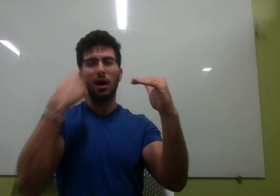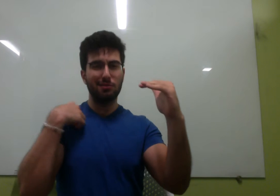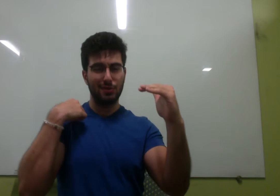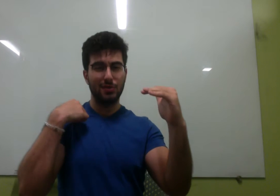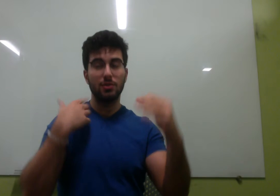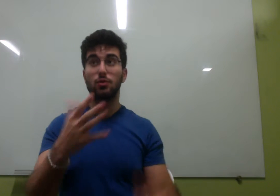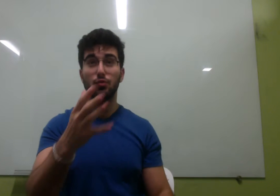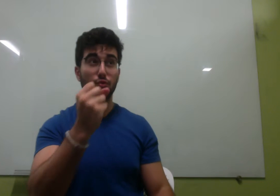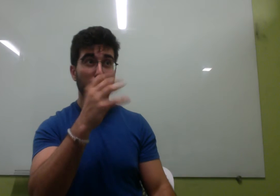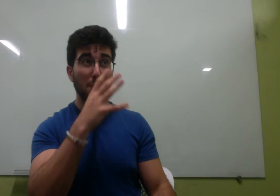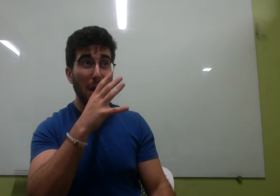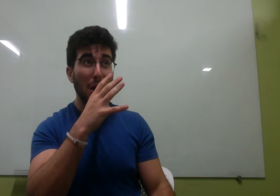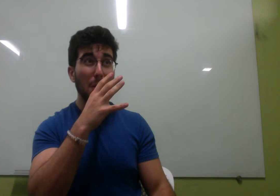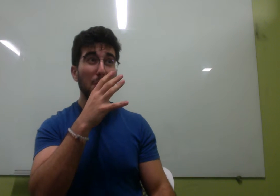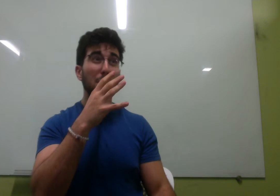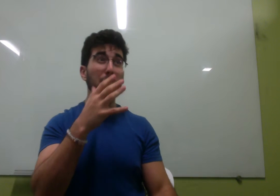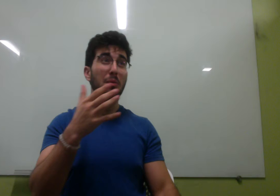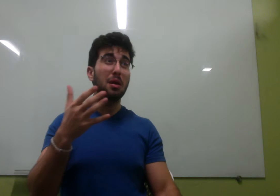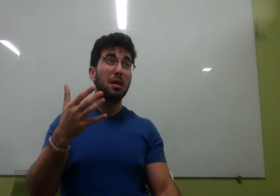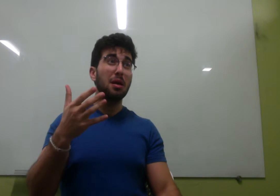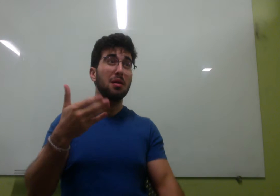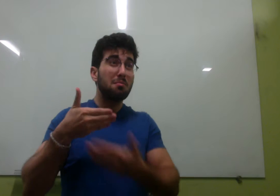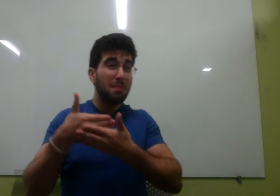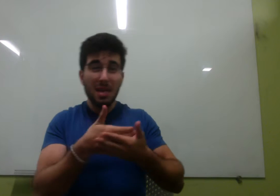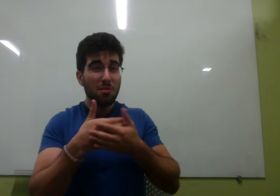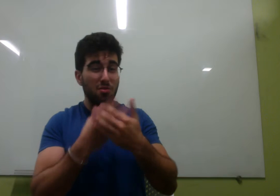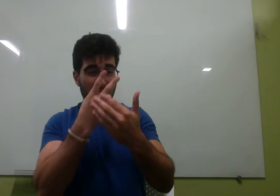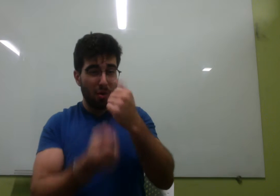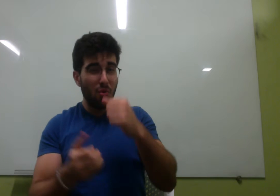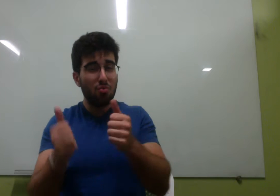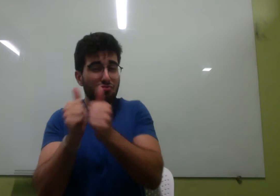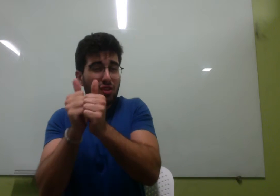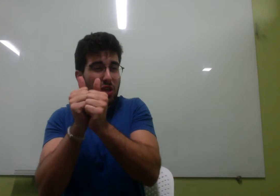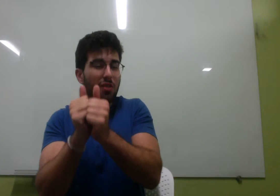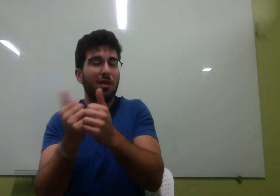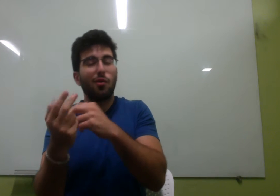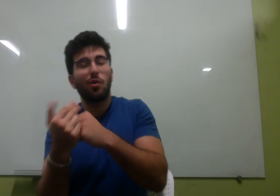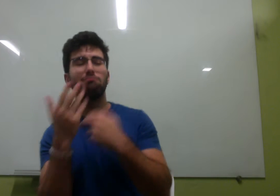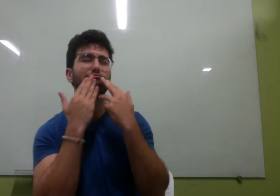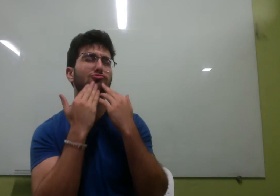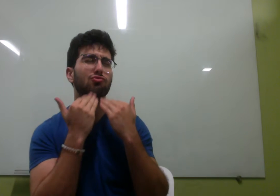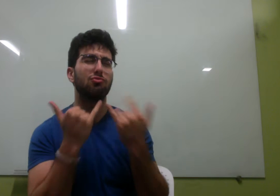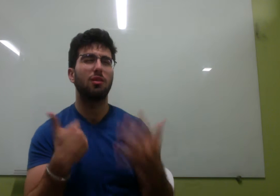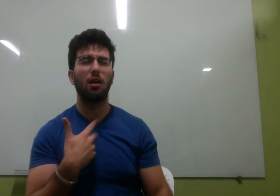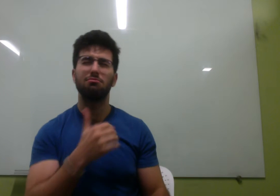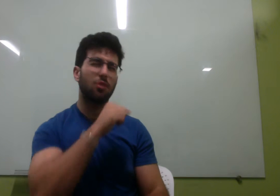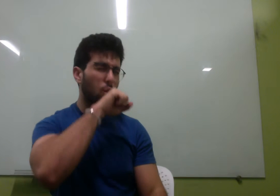the photographs." But it's just cute to watch them. Like I love watching giraffes at all times. At all times? Mm-hmm.